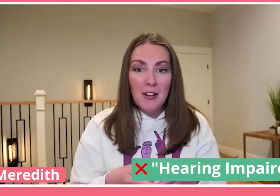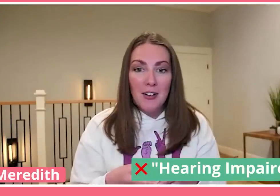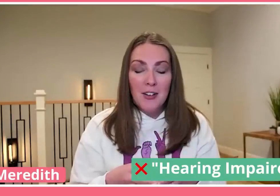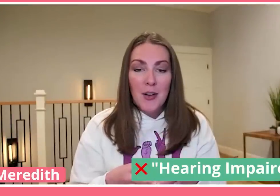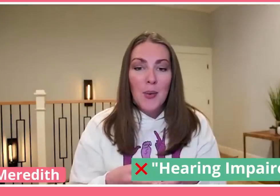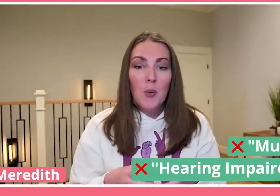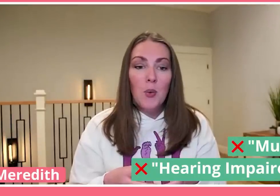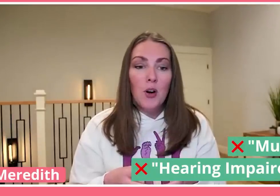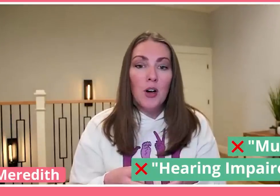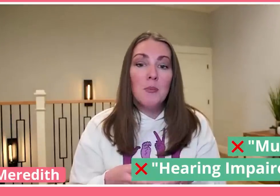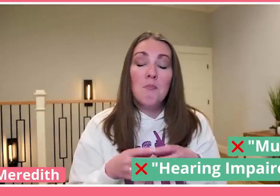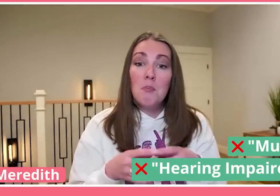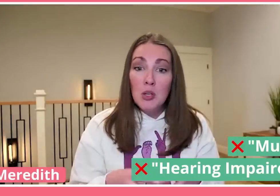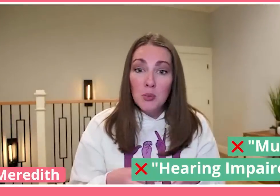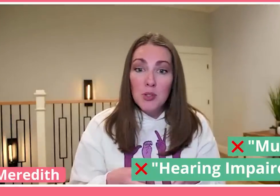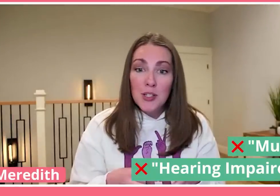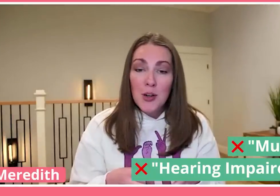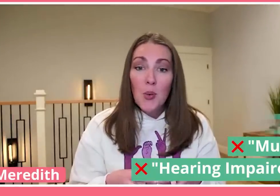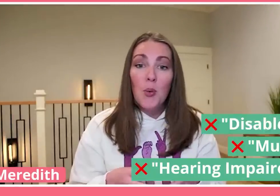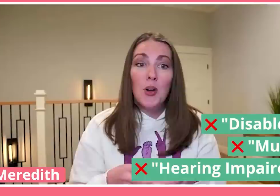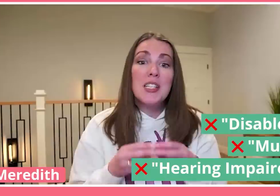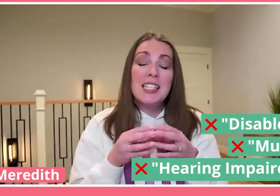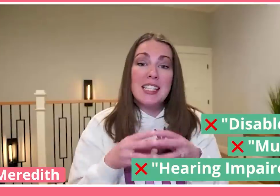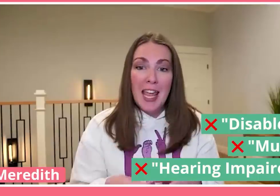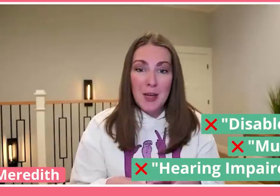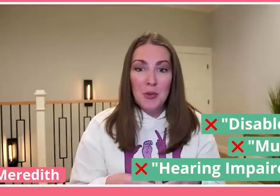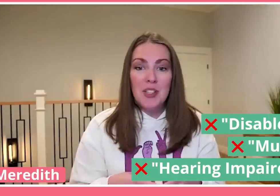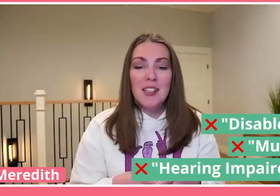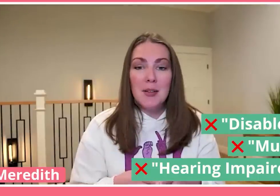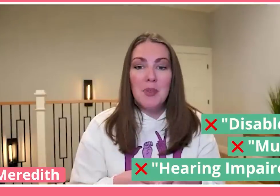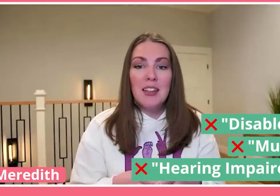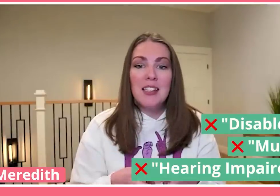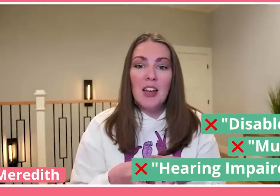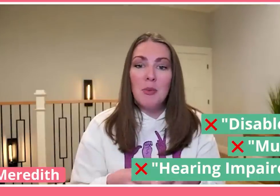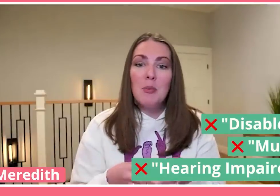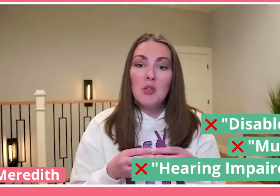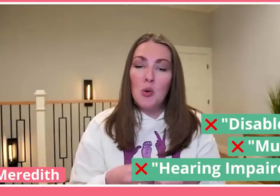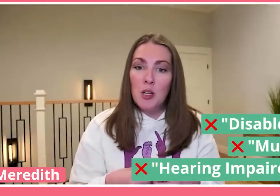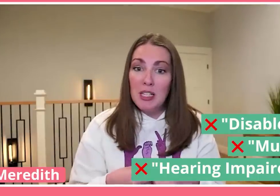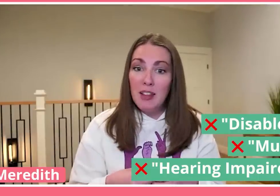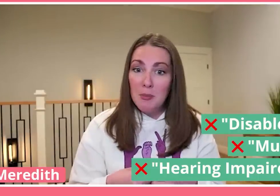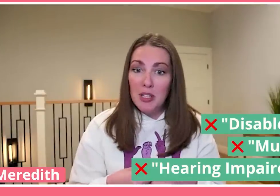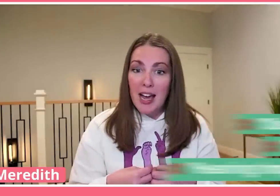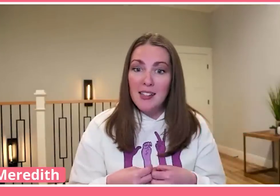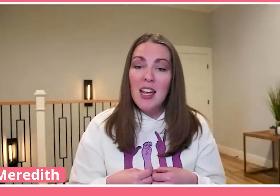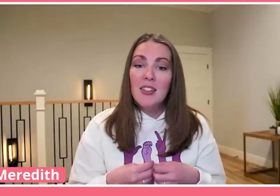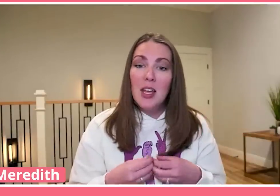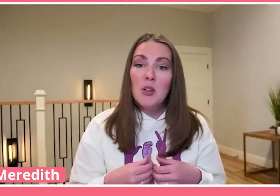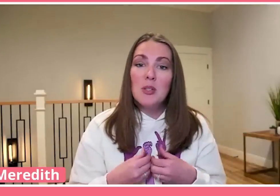or mute or disabled is something that deaf people don't want to be labeled as. They would just be